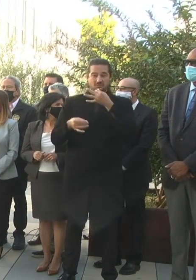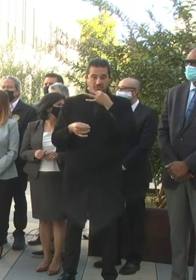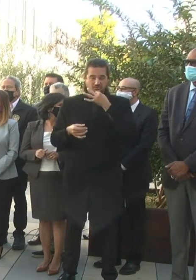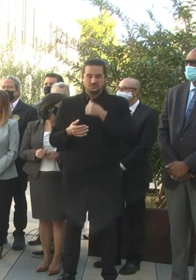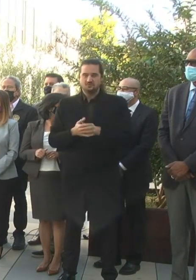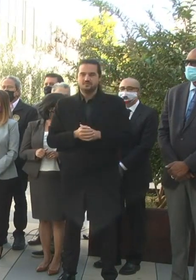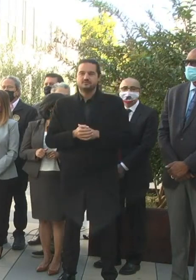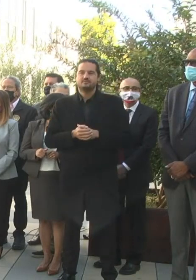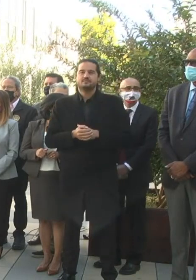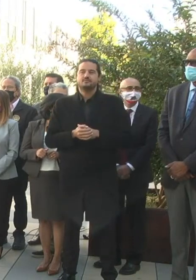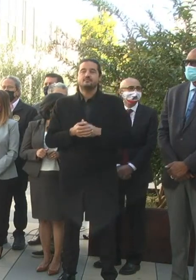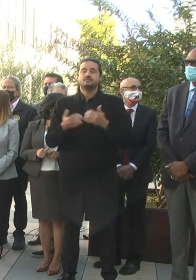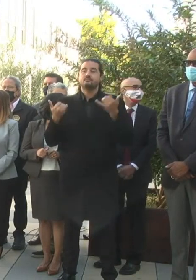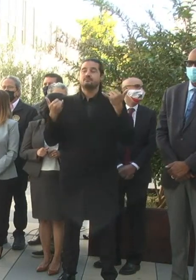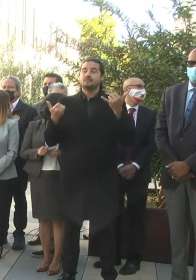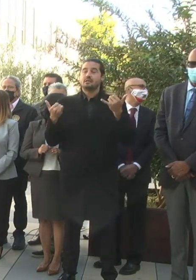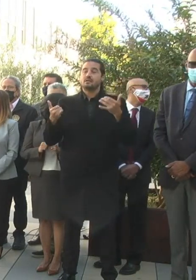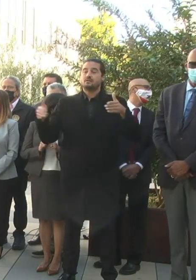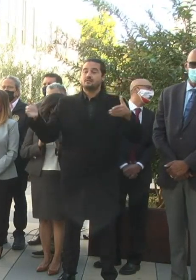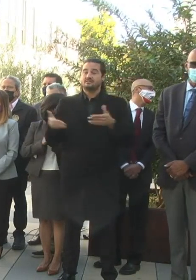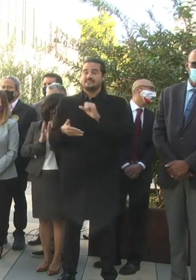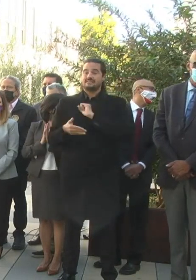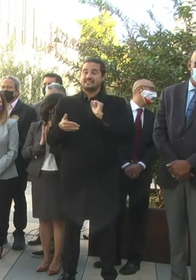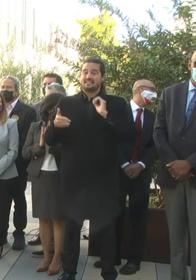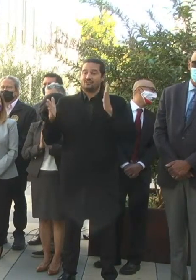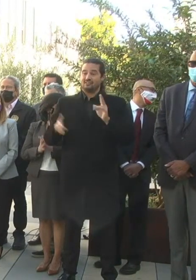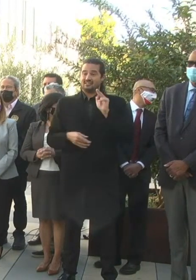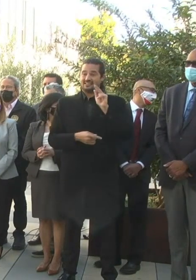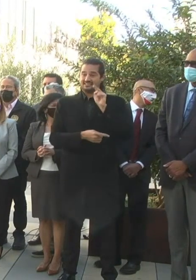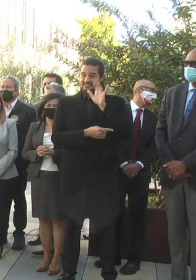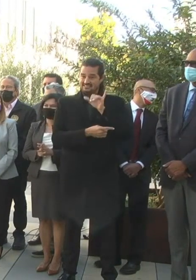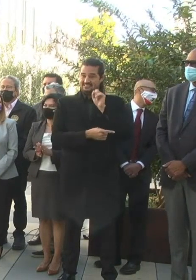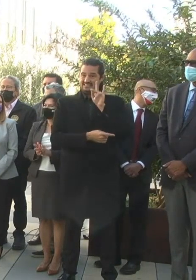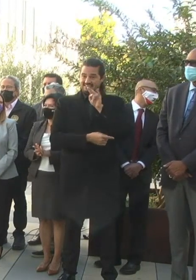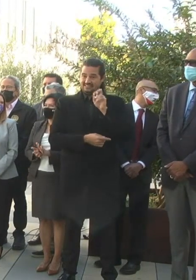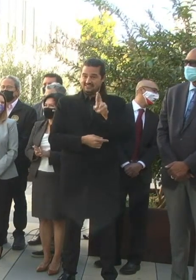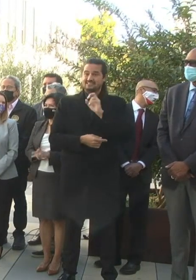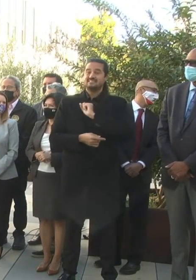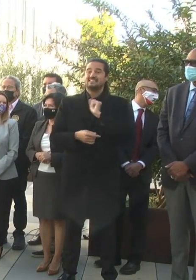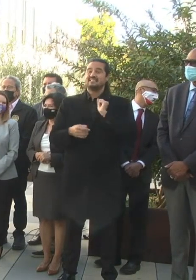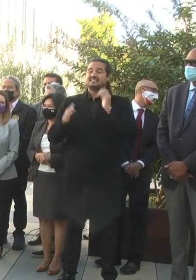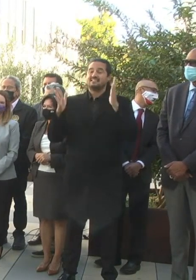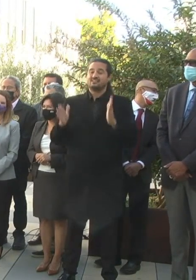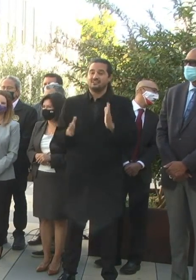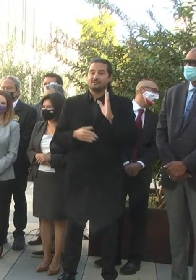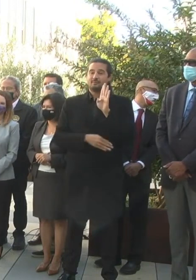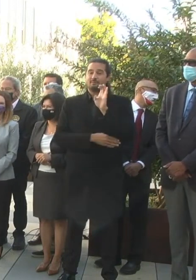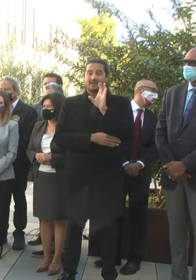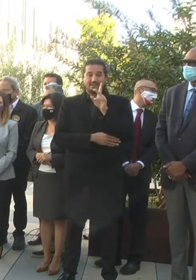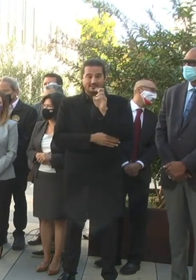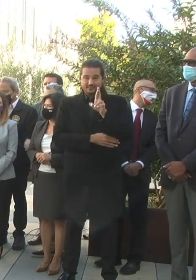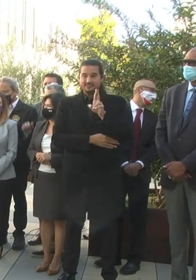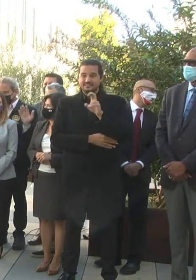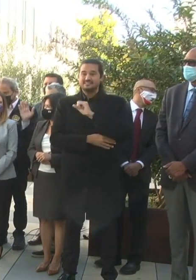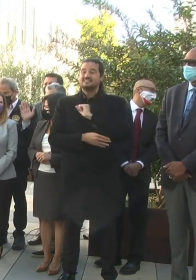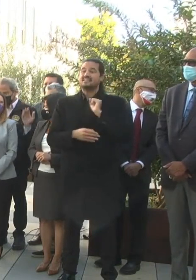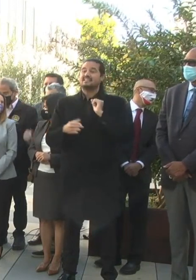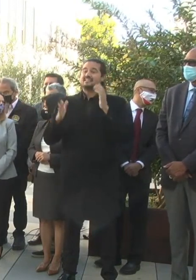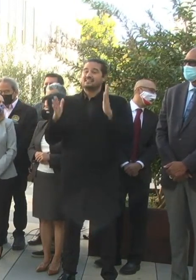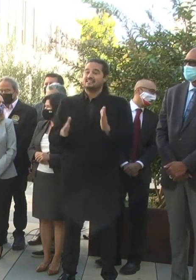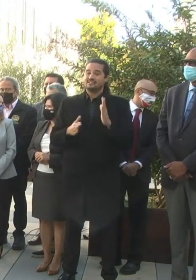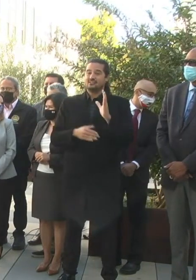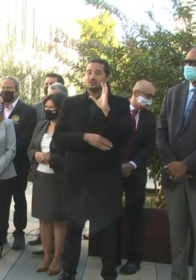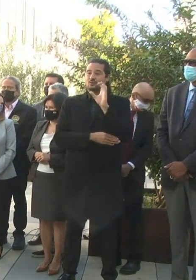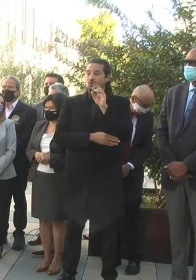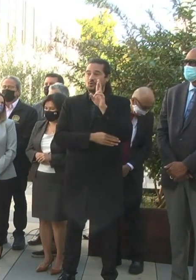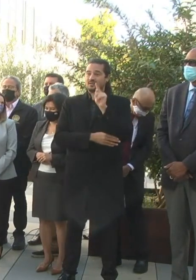own Senator Skinner, Senator Becker, Senator Portantino,